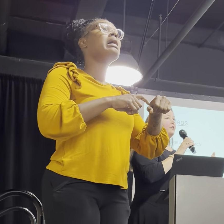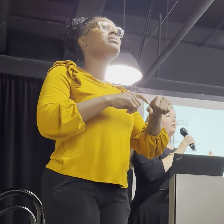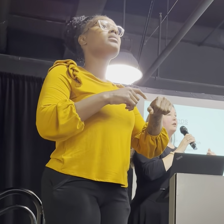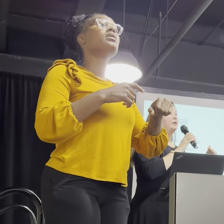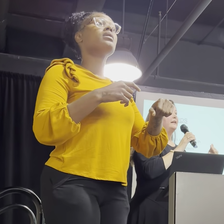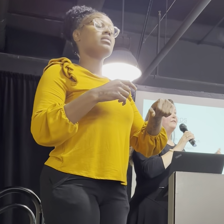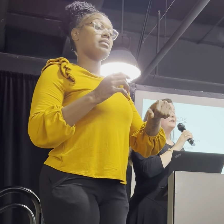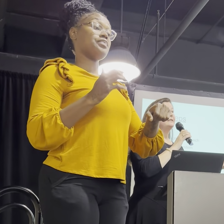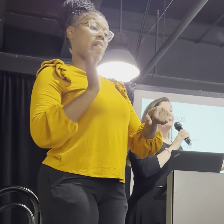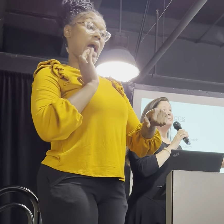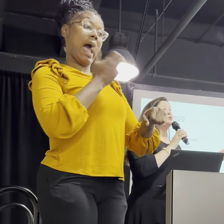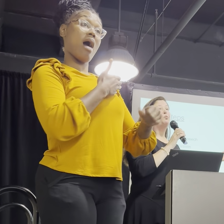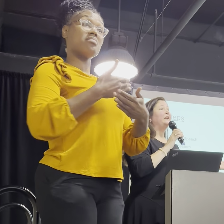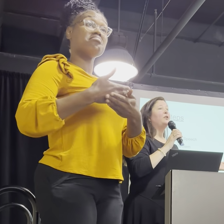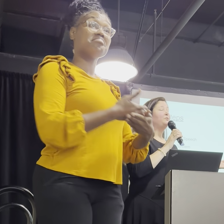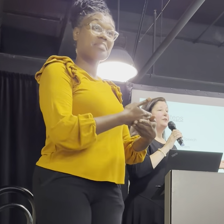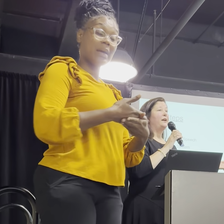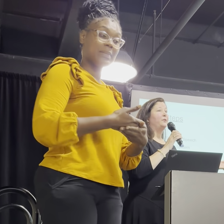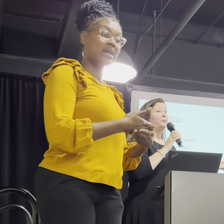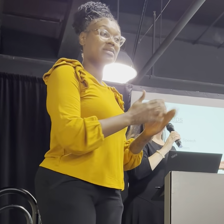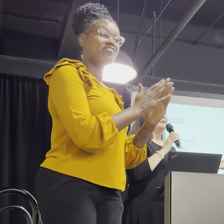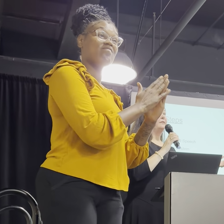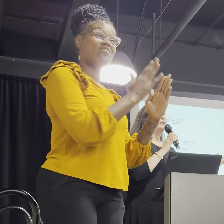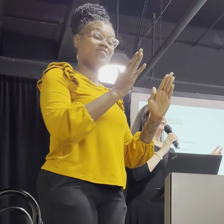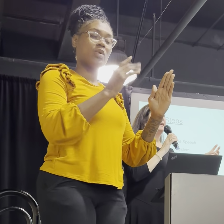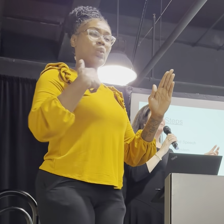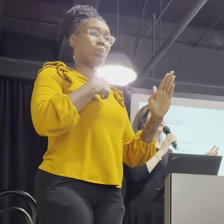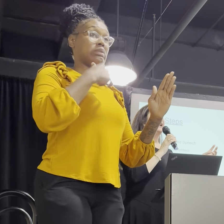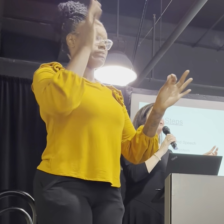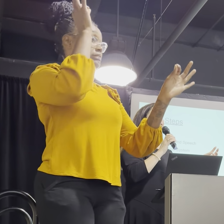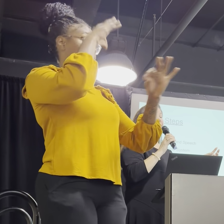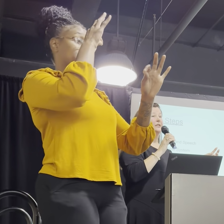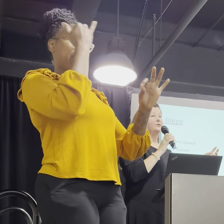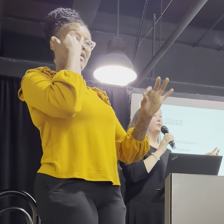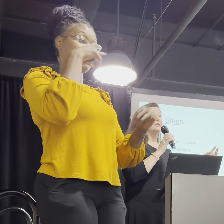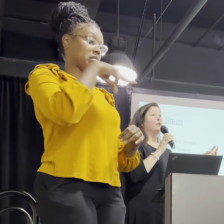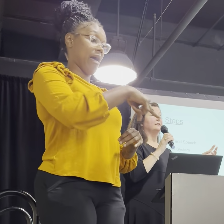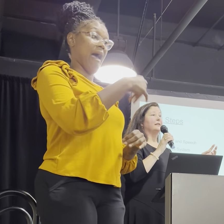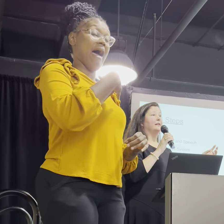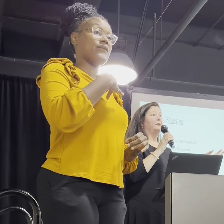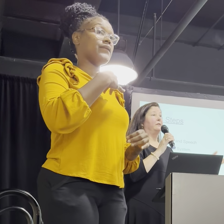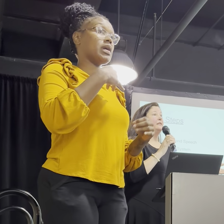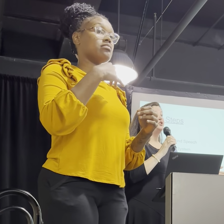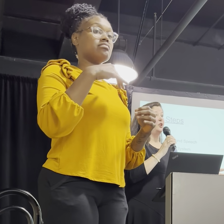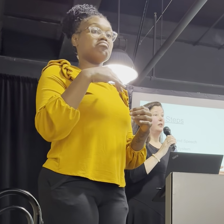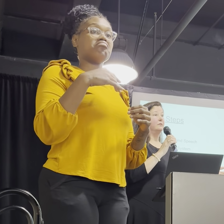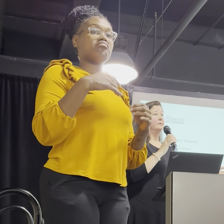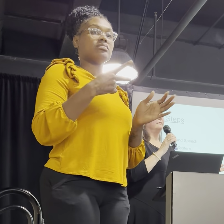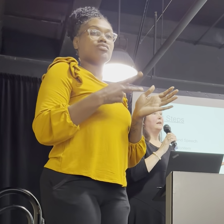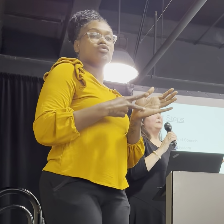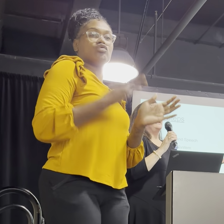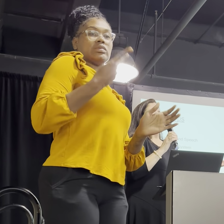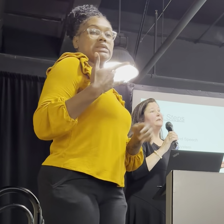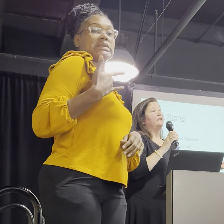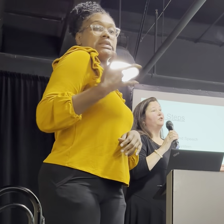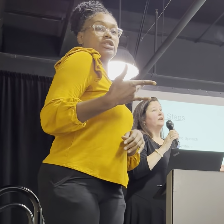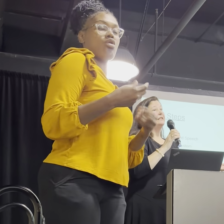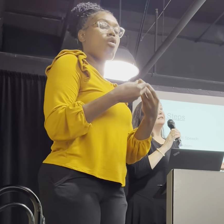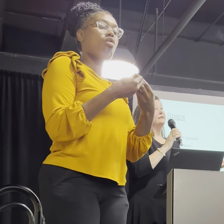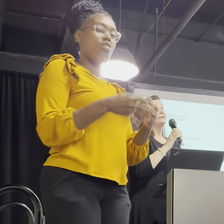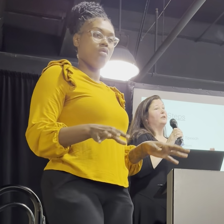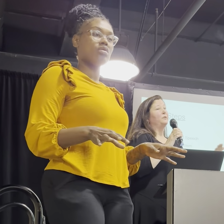with our infants and babies, we don't know that they may have dual sensory loss this young. I mean, how many